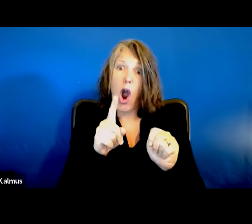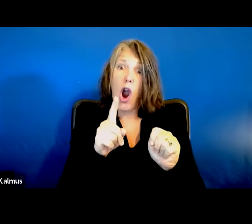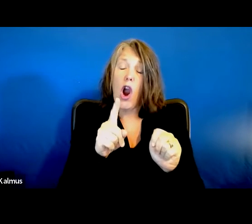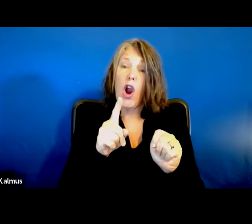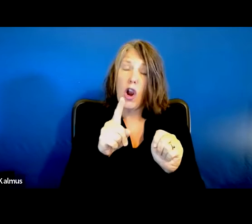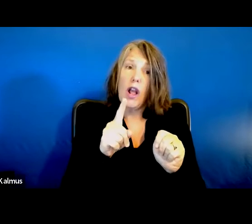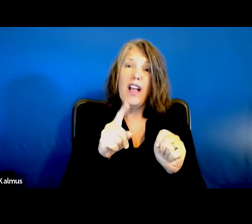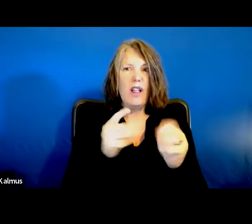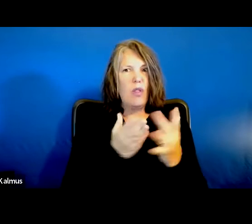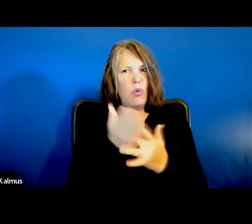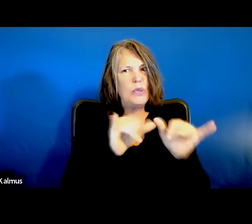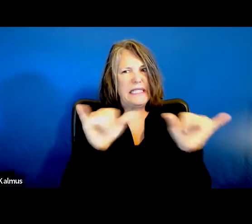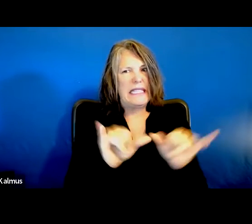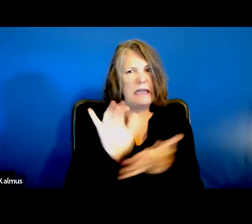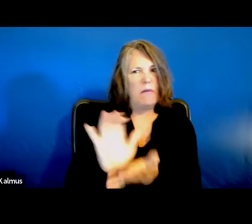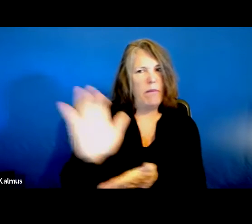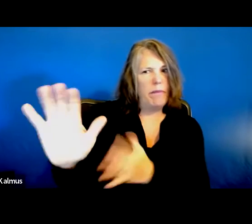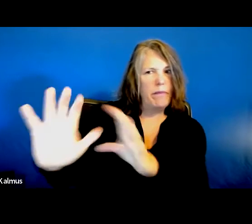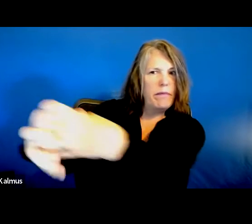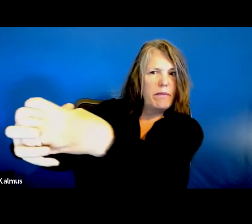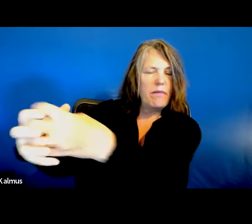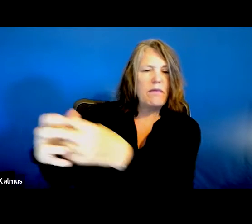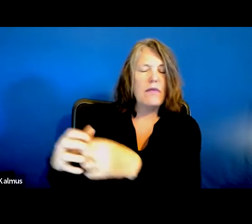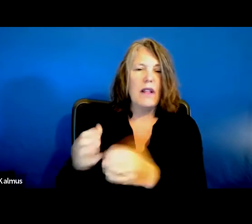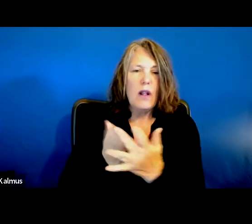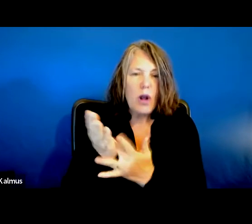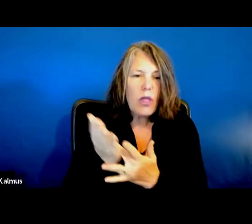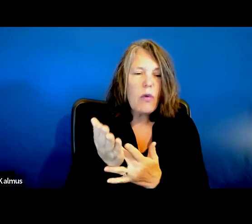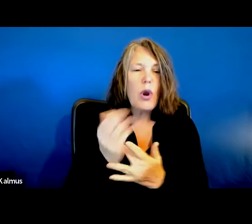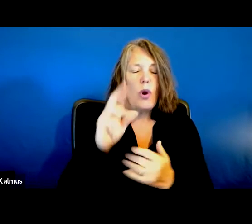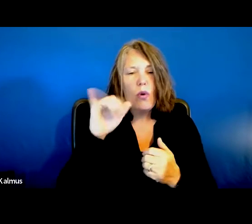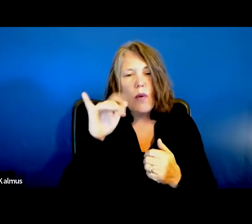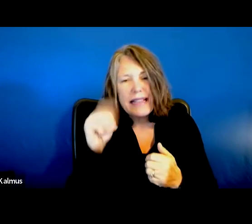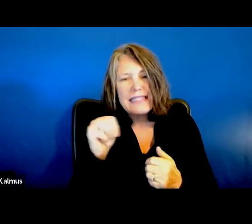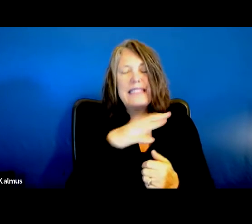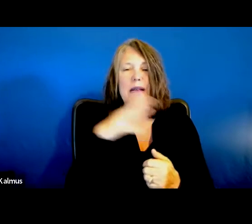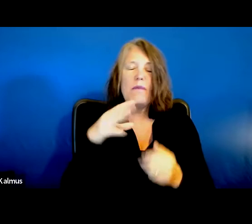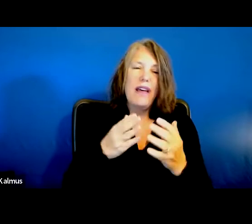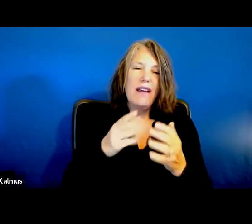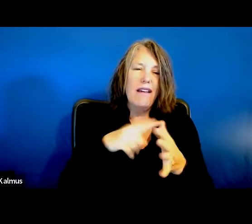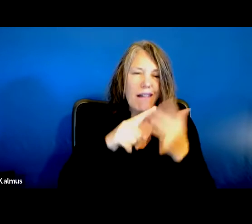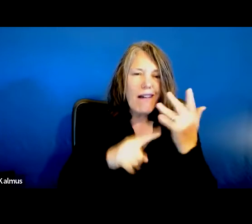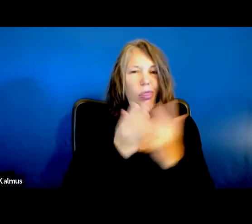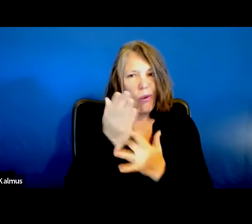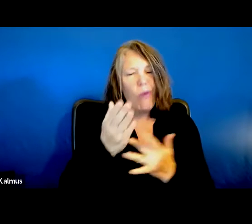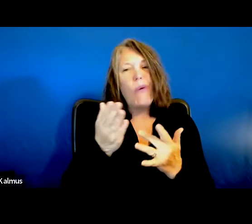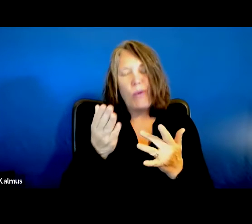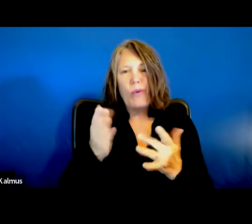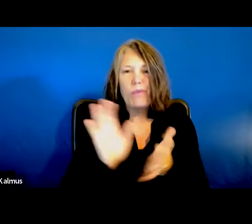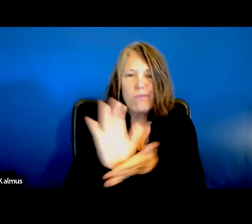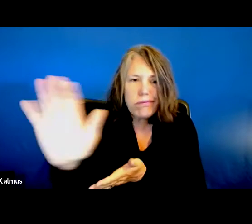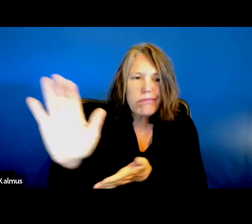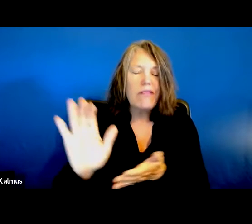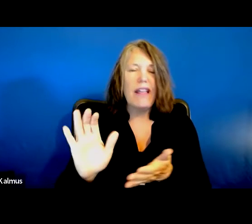marginalized due to structural ableism and racism to collect the data needed to advocate for and affect